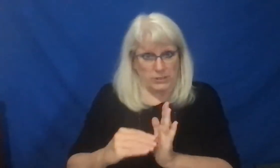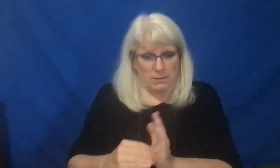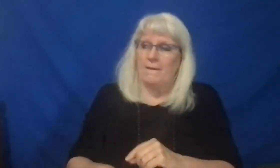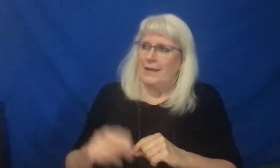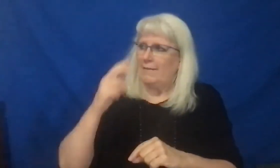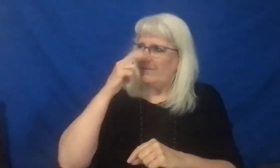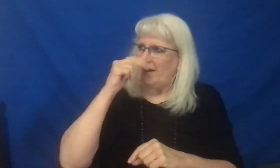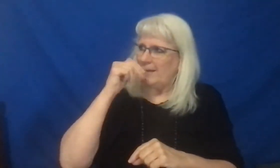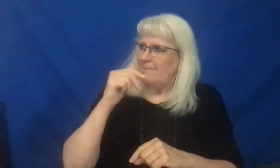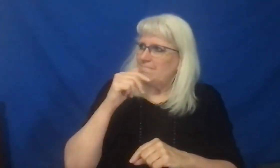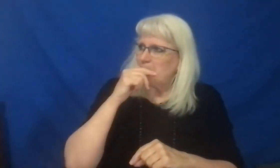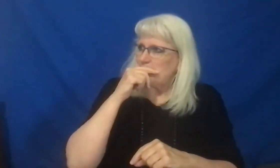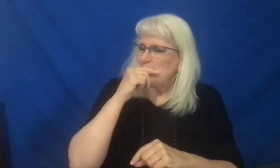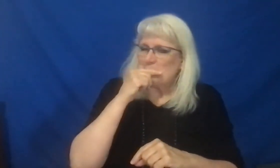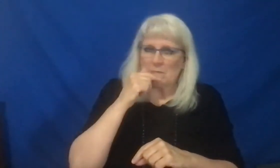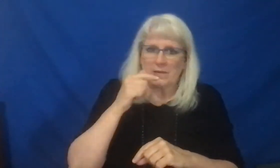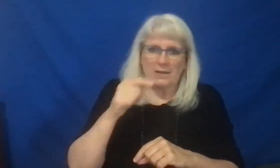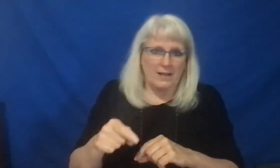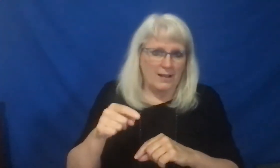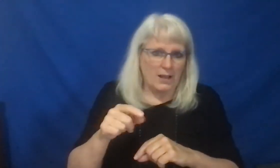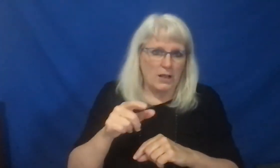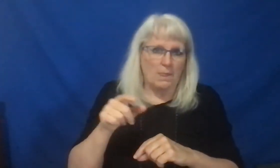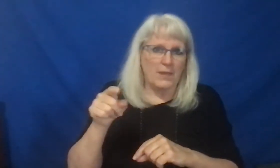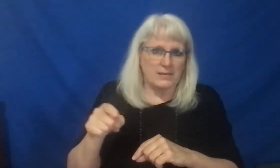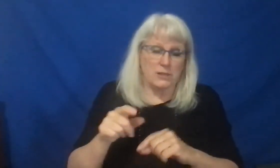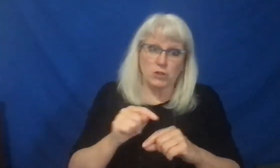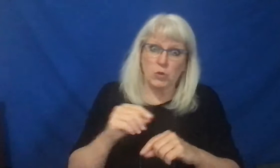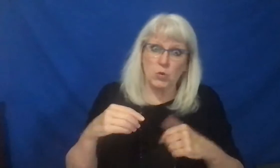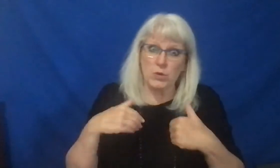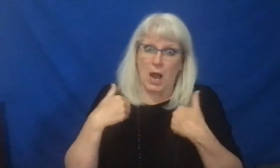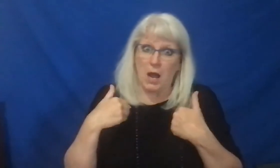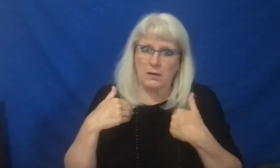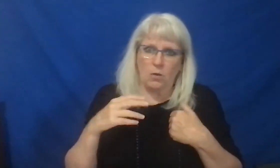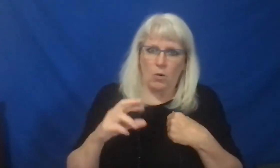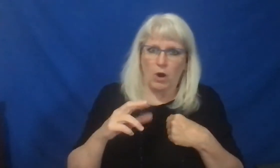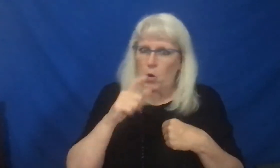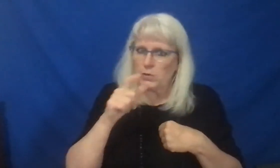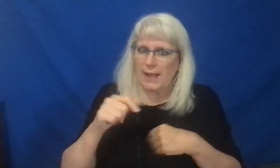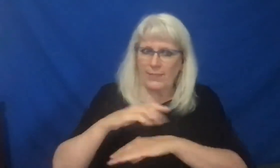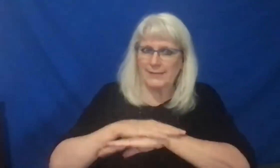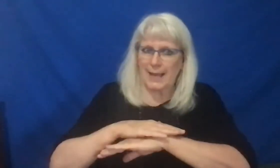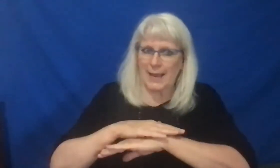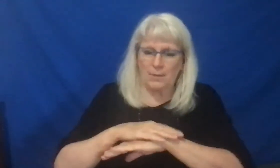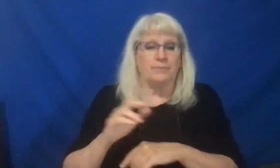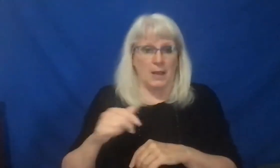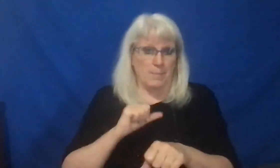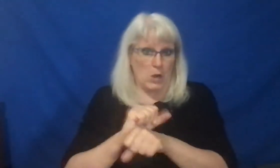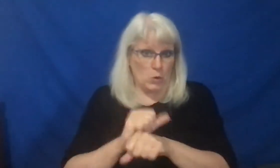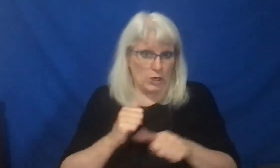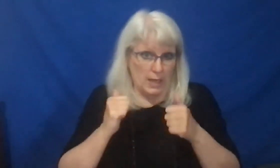the theme of this being too young, or who's at the table. In my work life, I am usually the only